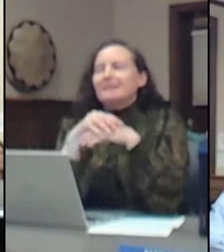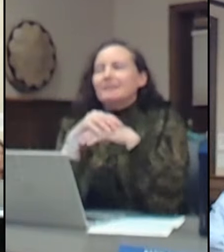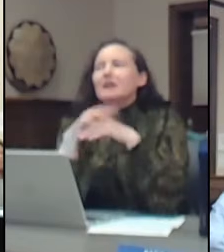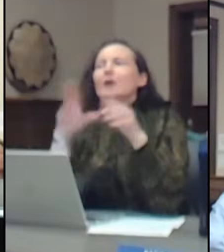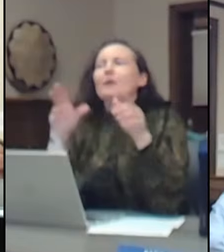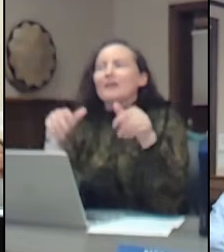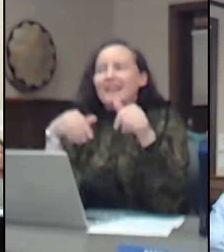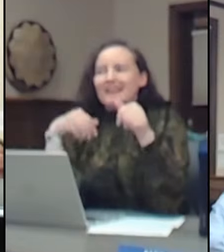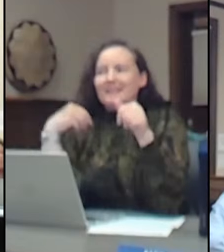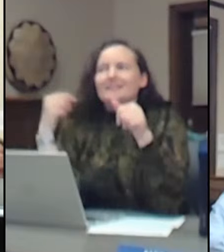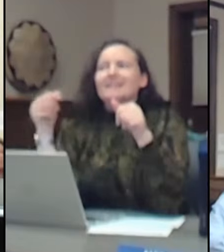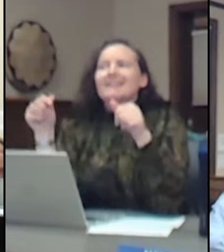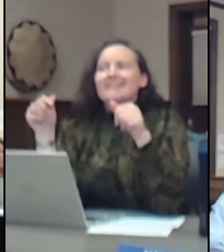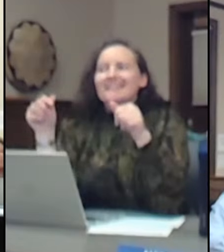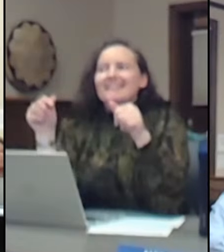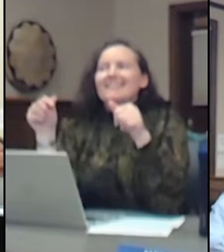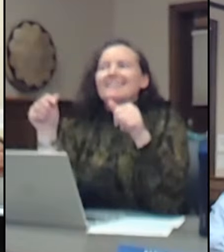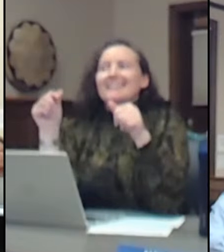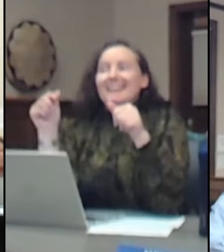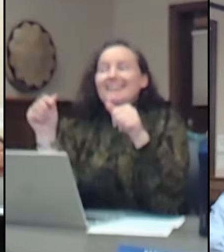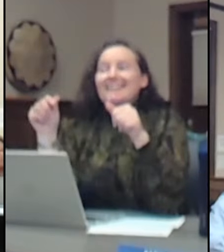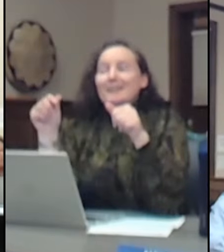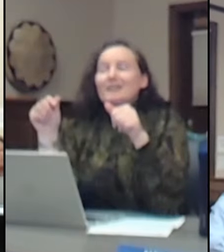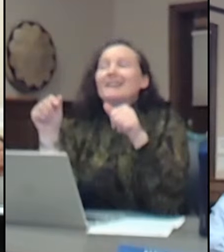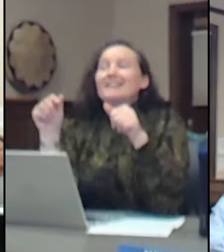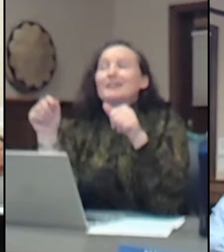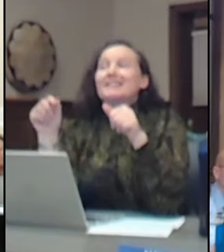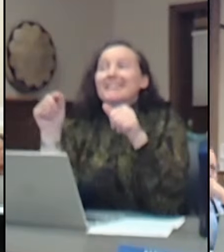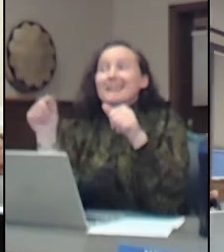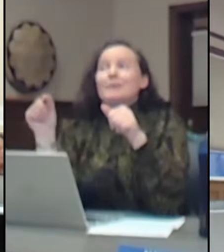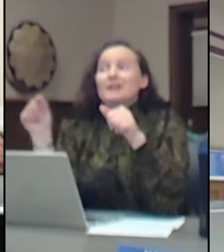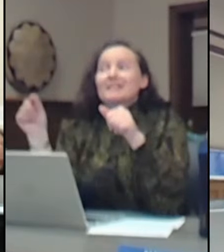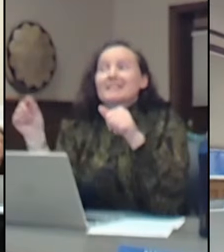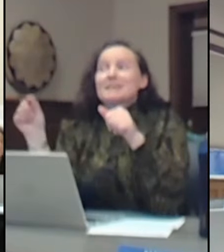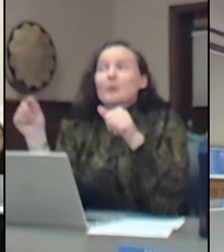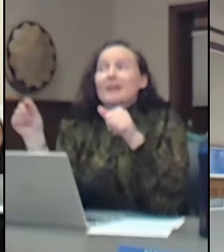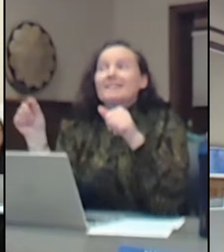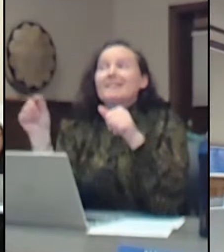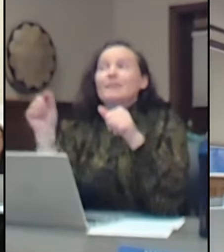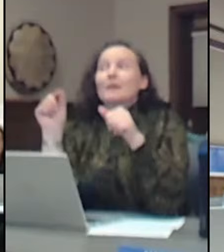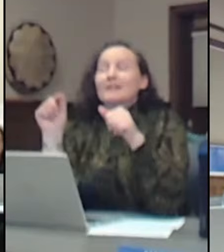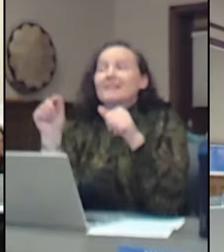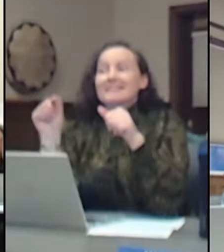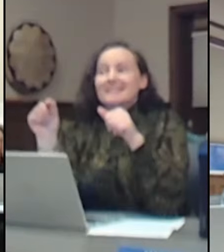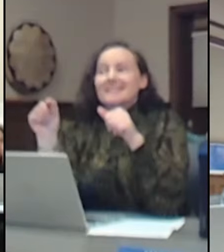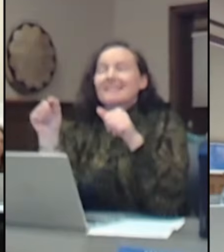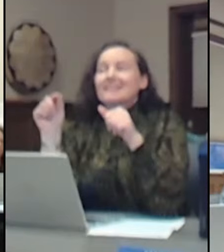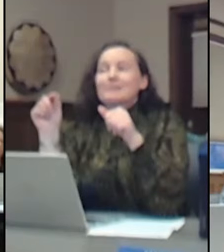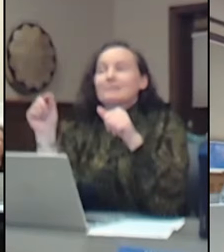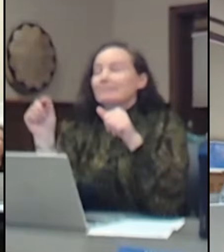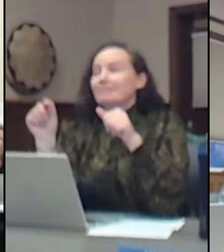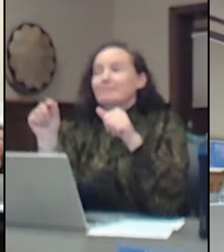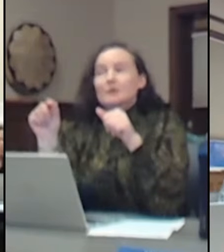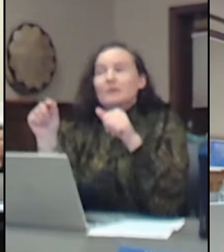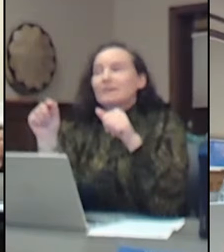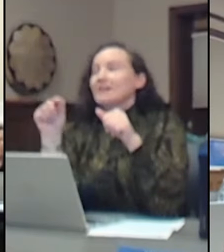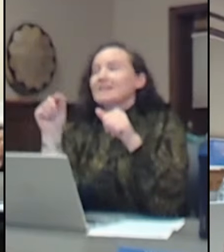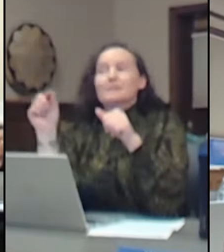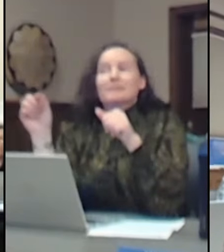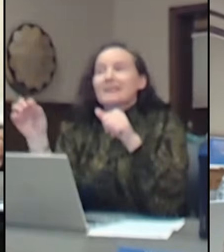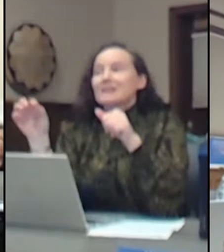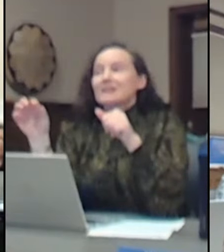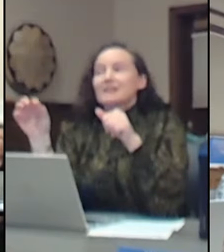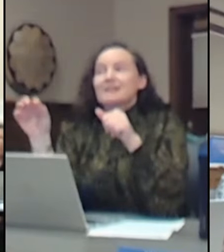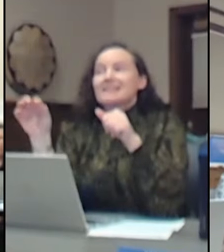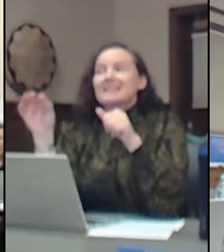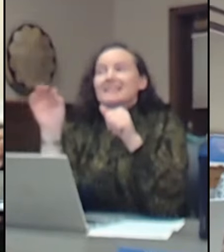project. We know all the heavy lifting that goes on in order to get a project to this point where there isn't any